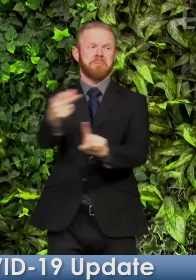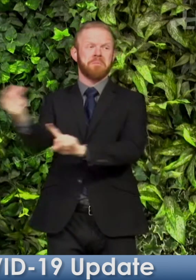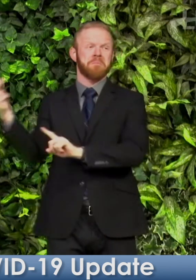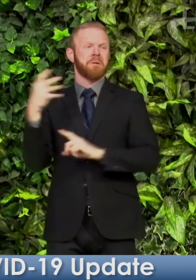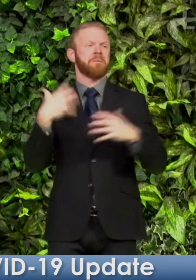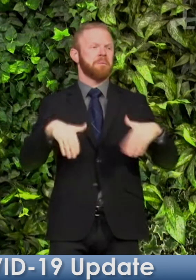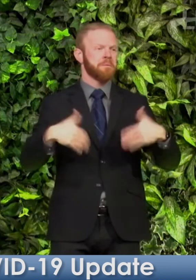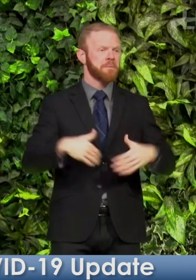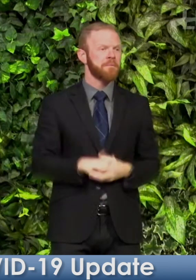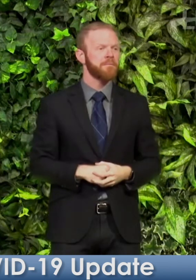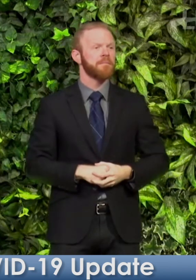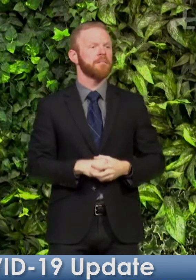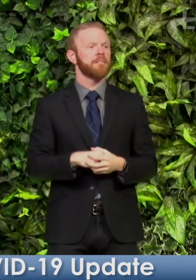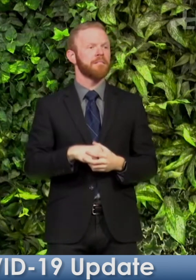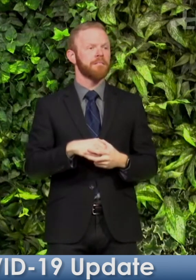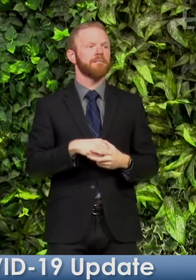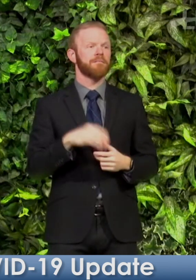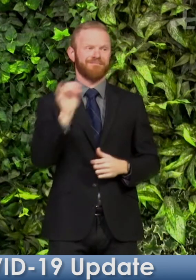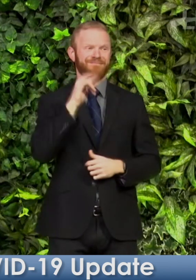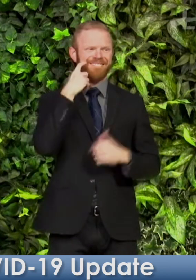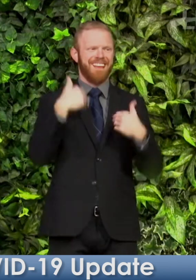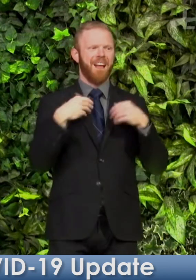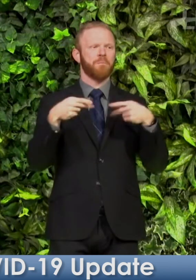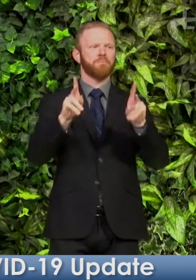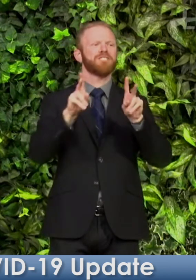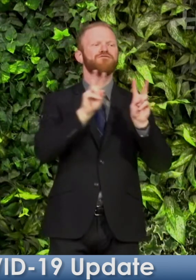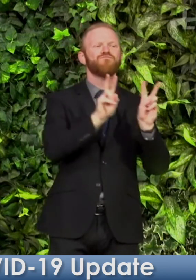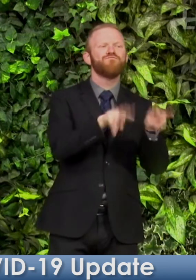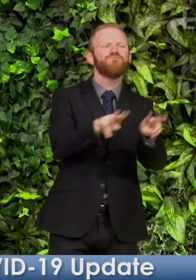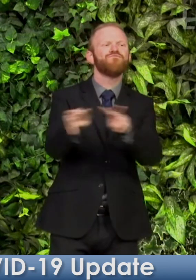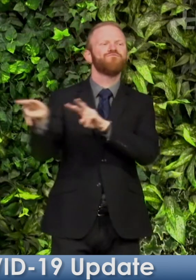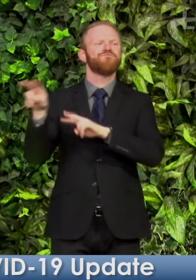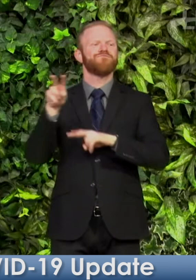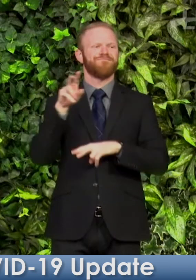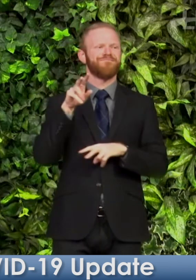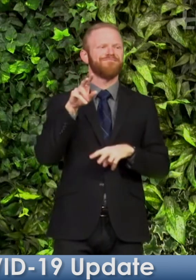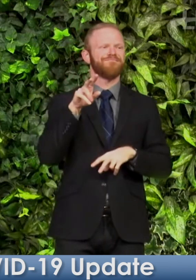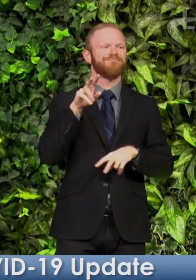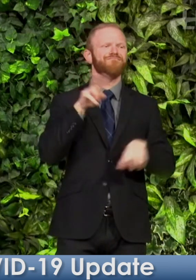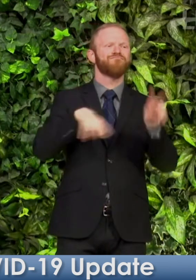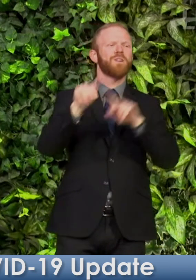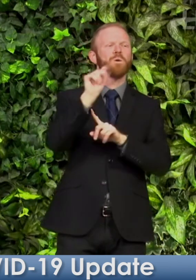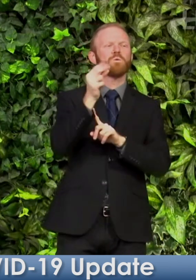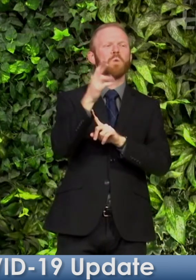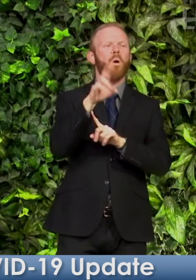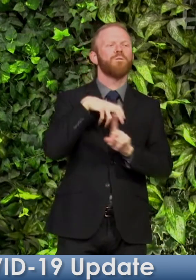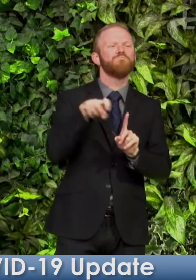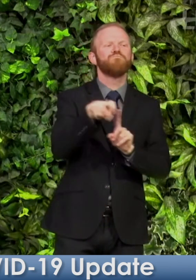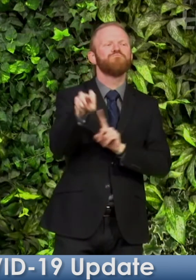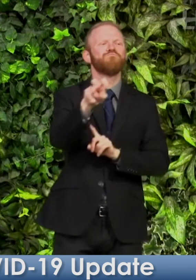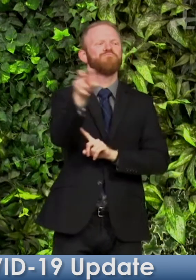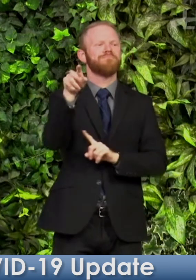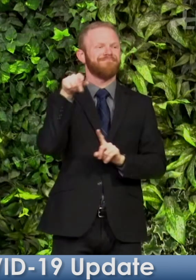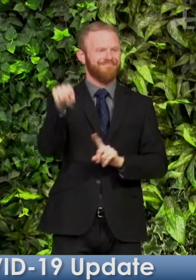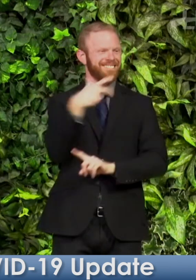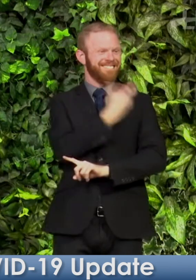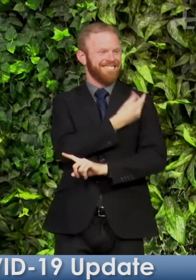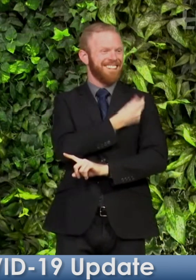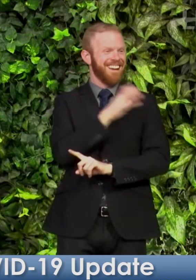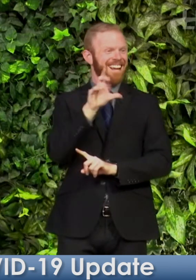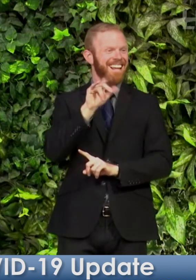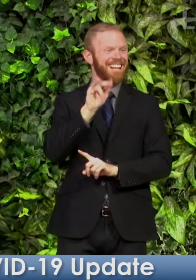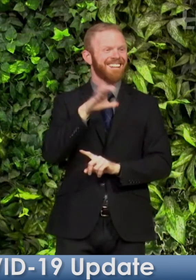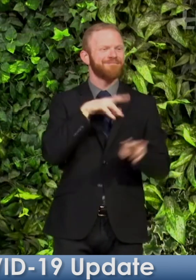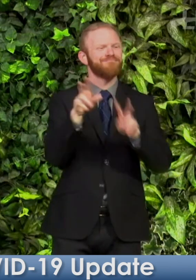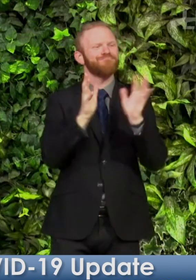to tour the vaccination site here at the Convention Center and talk to the people running this effort. I